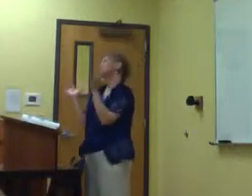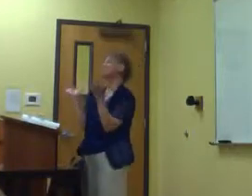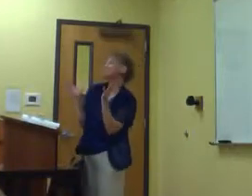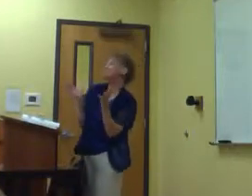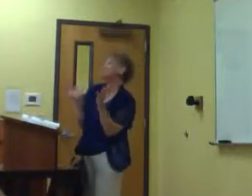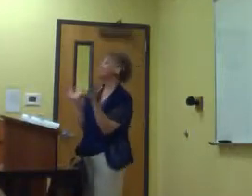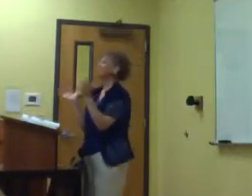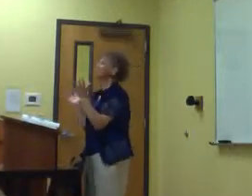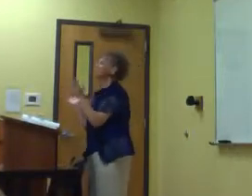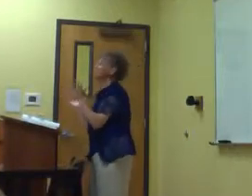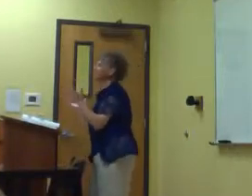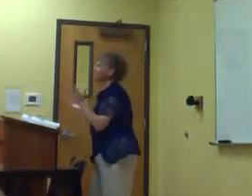chatting